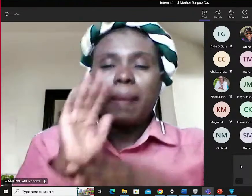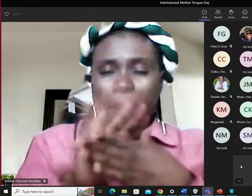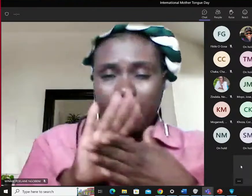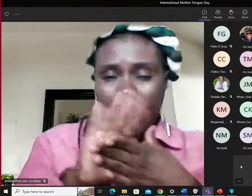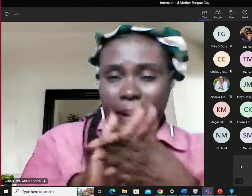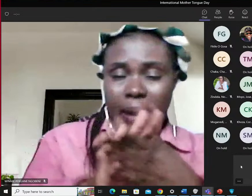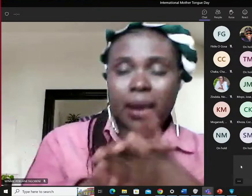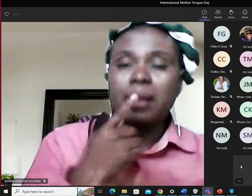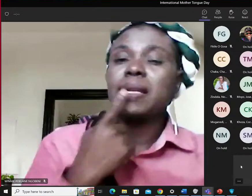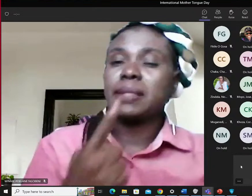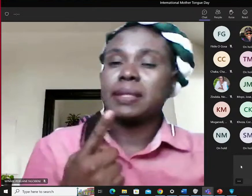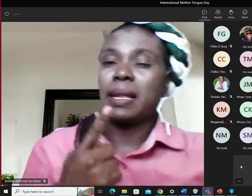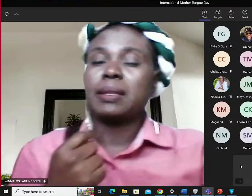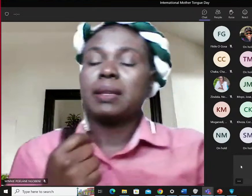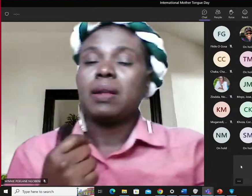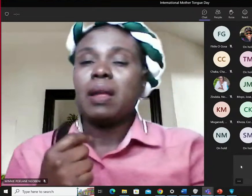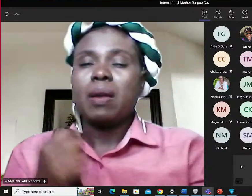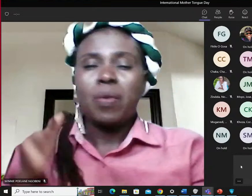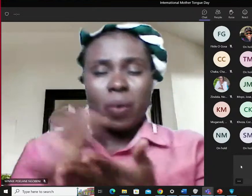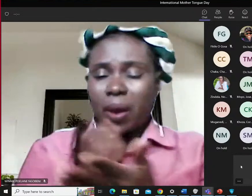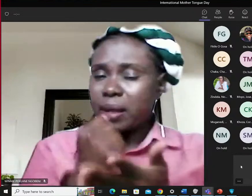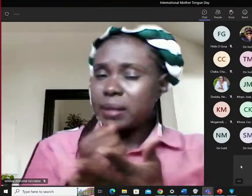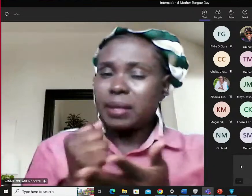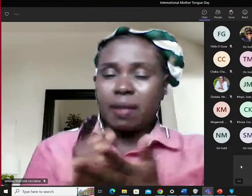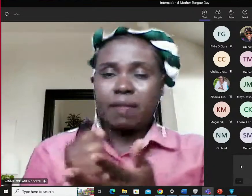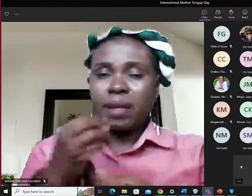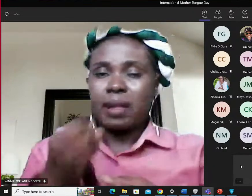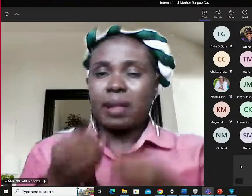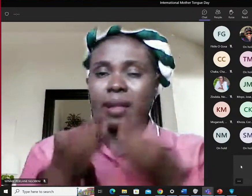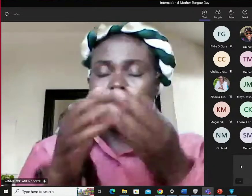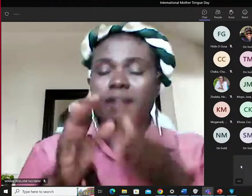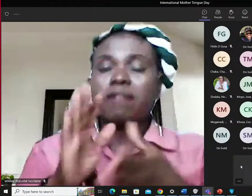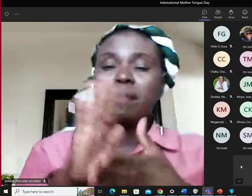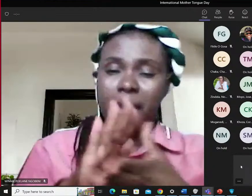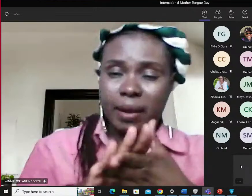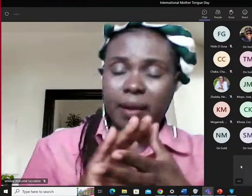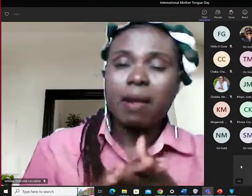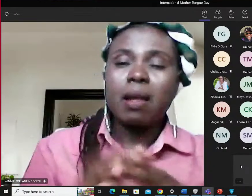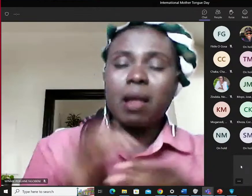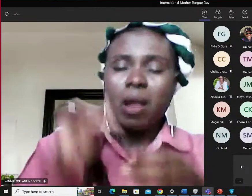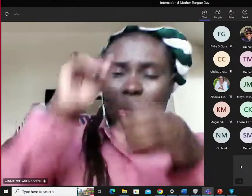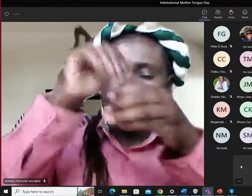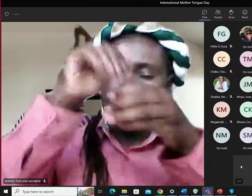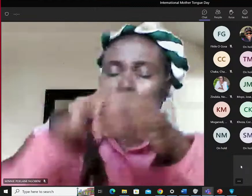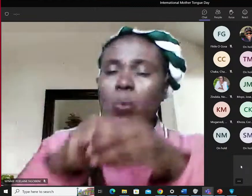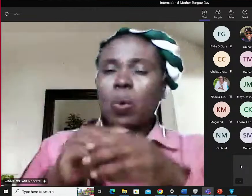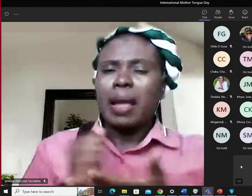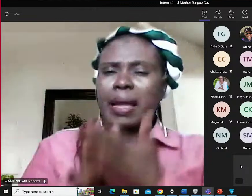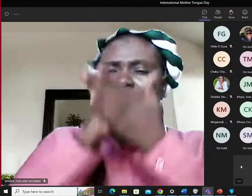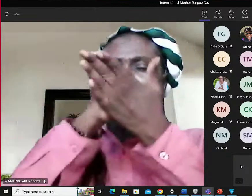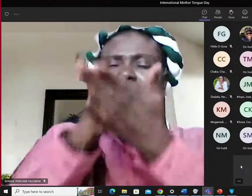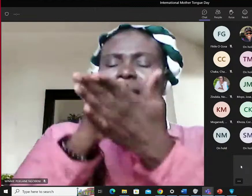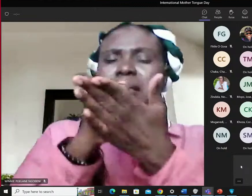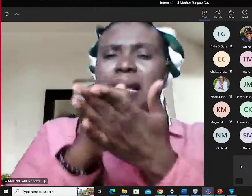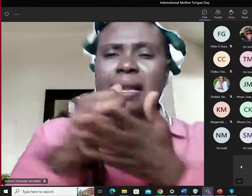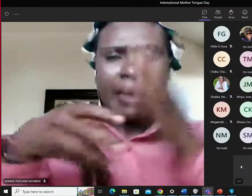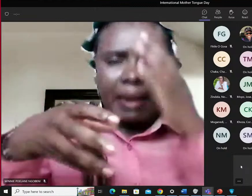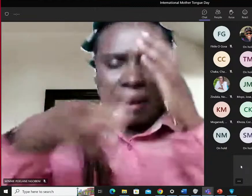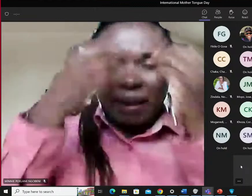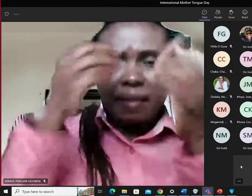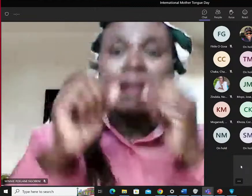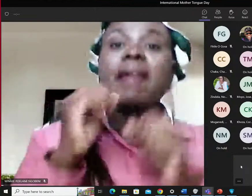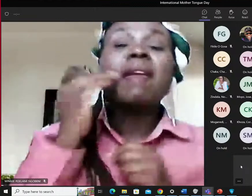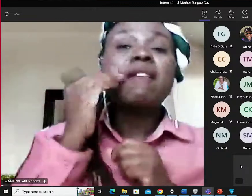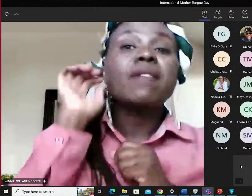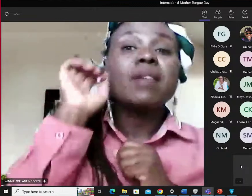or never, you must give reasons. Has the glossary assisted you with your studies? If yes, in